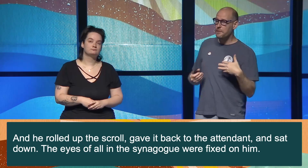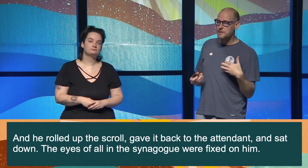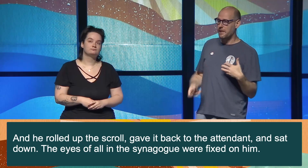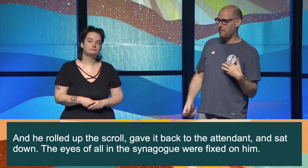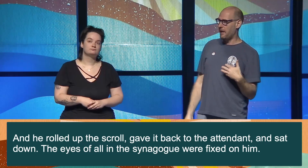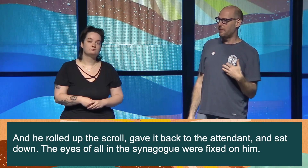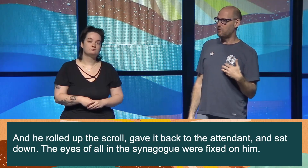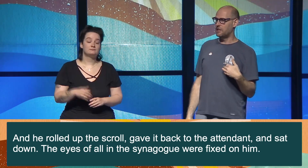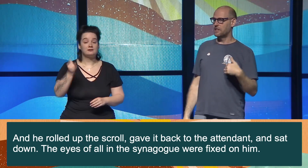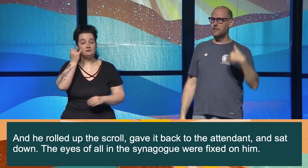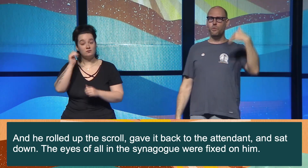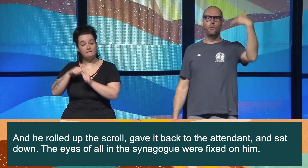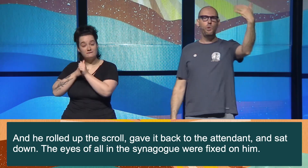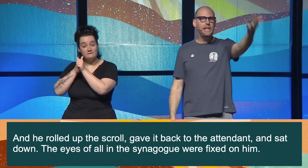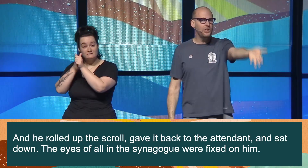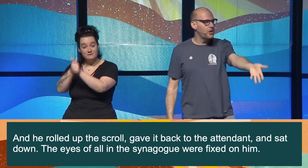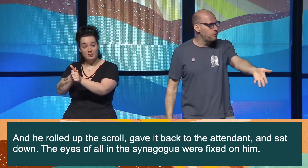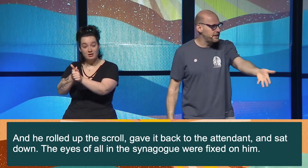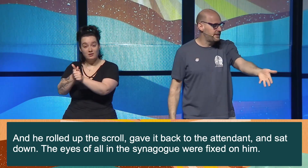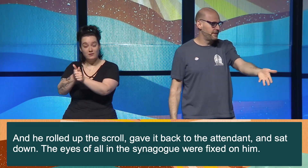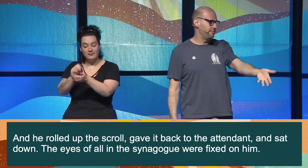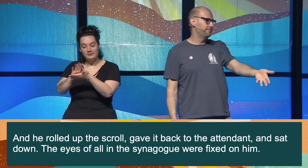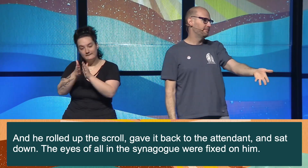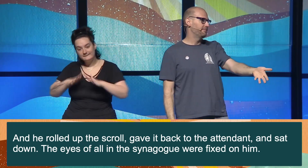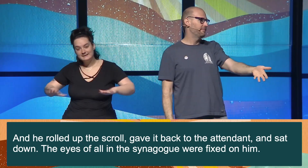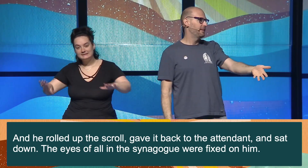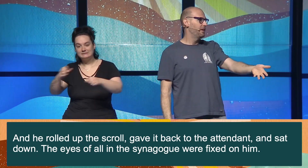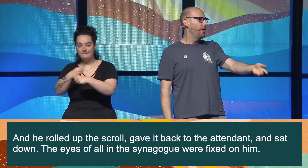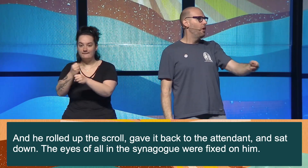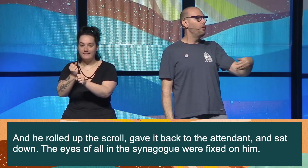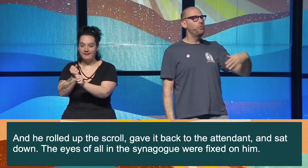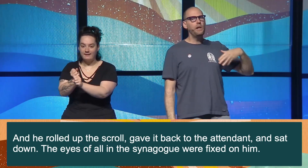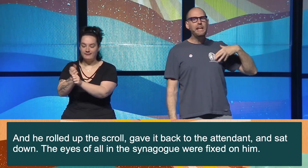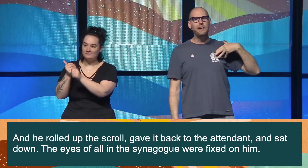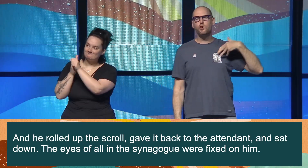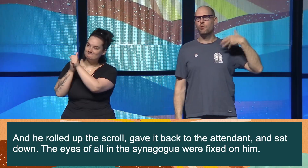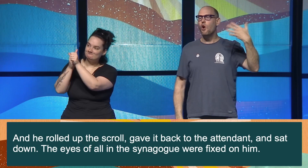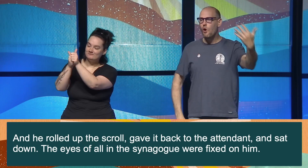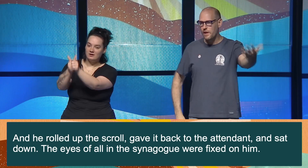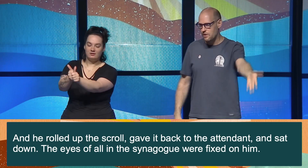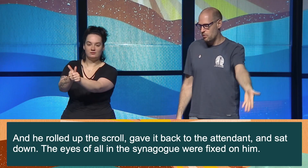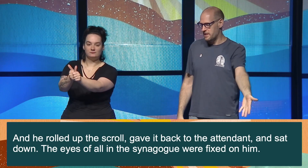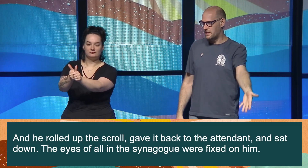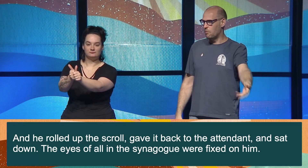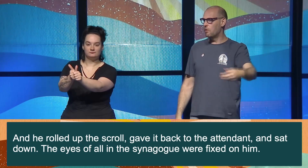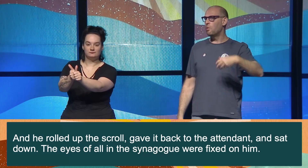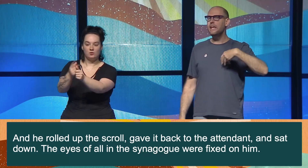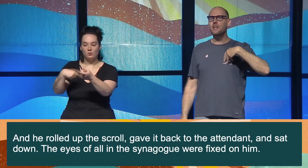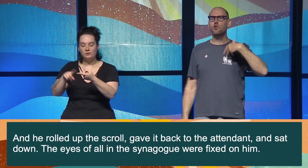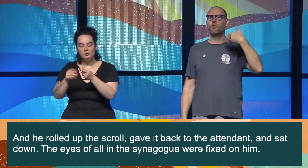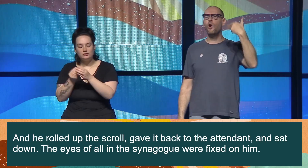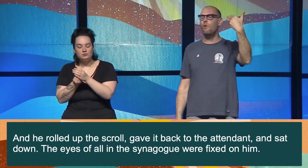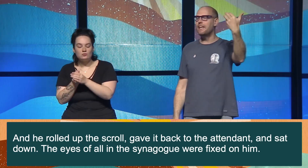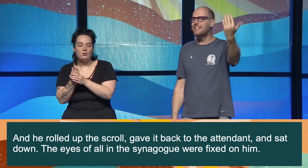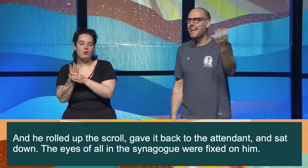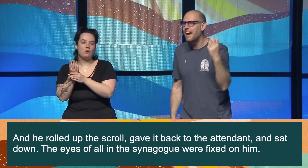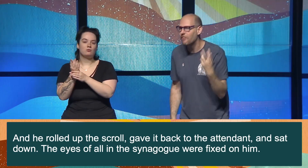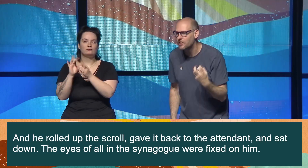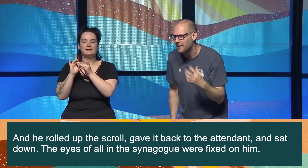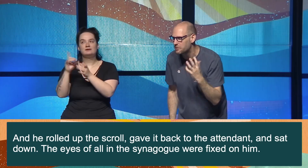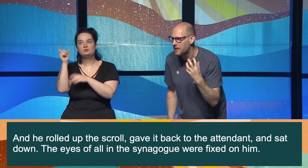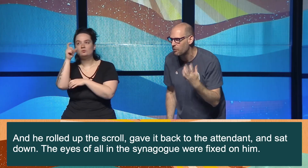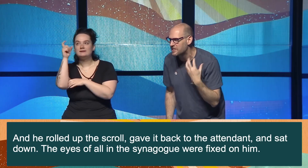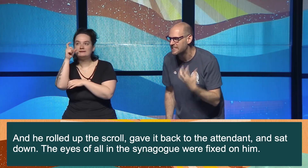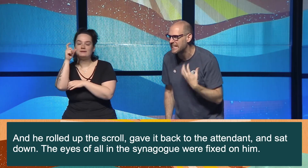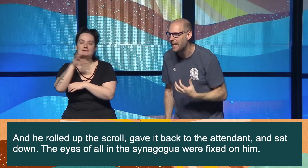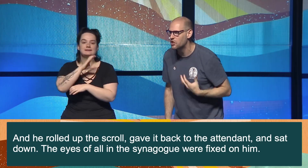follow the peacemaking path of Jesus, that when we learn wisdom, when we grow in wisdom, when we grow in